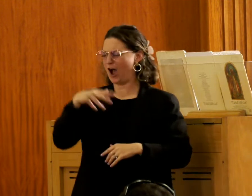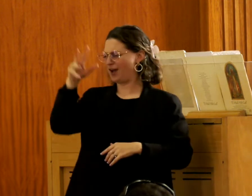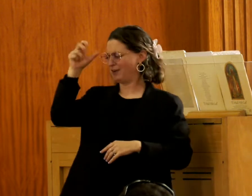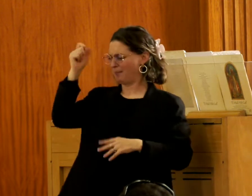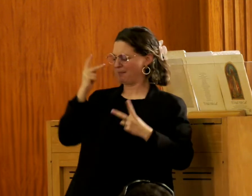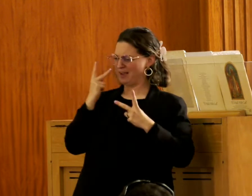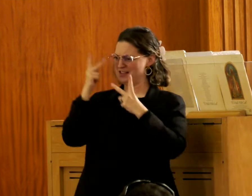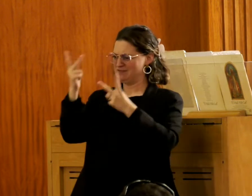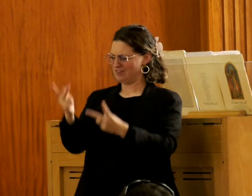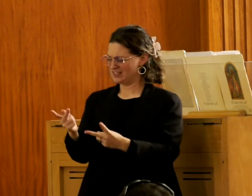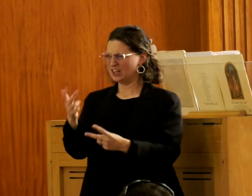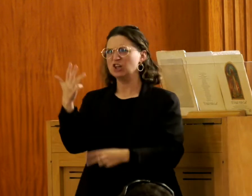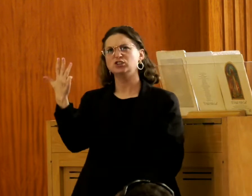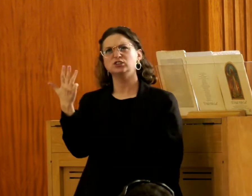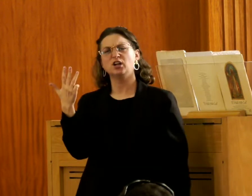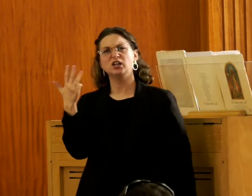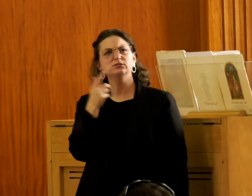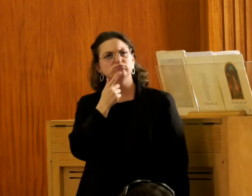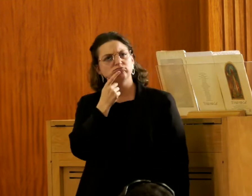at